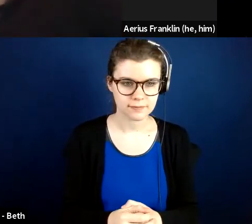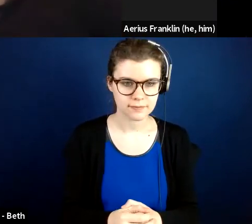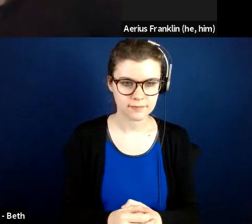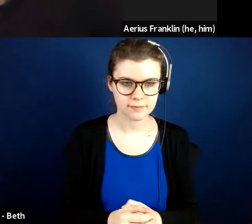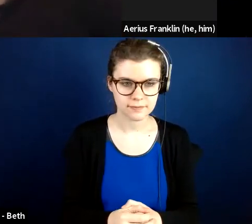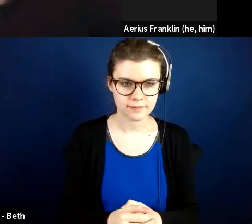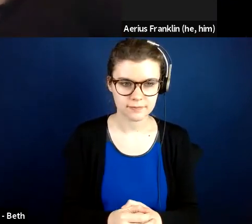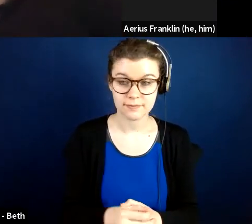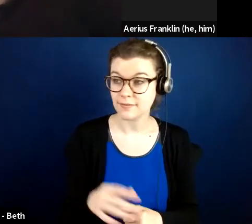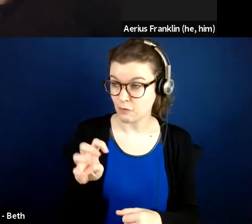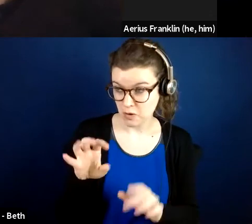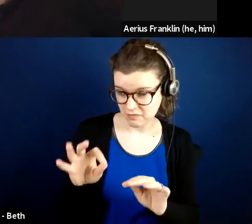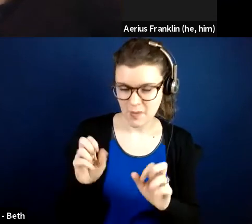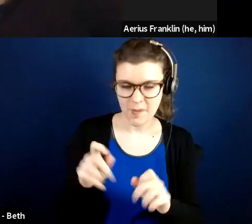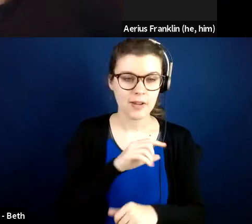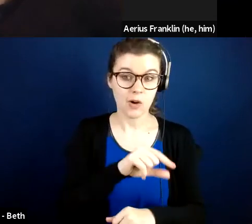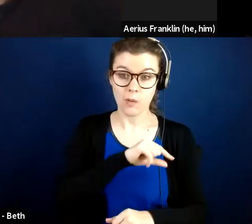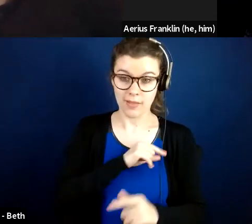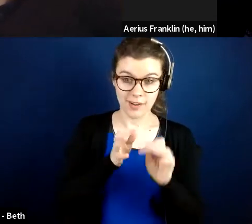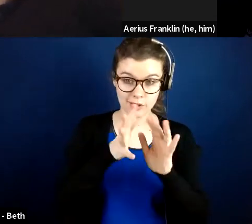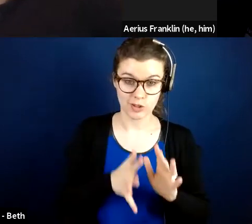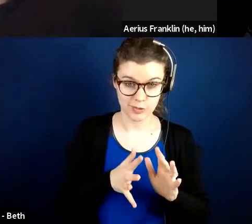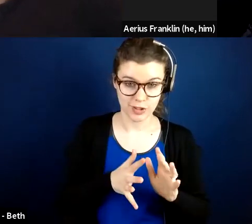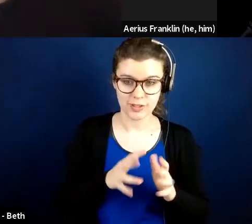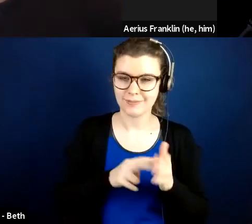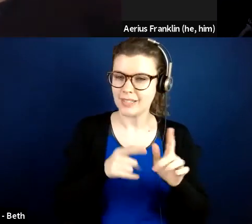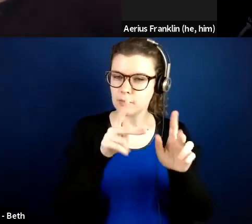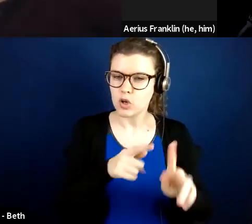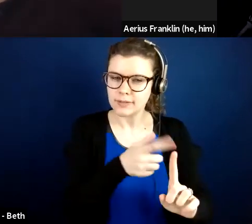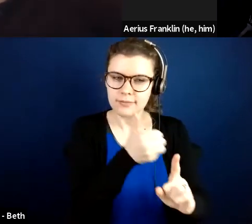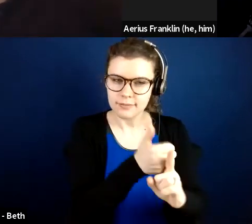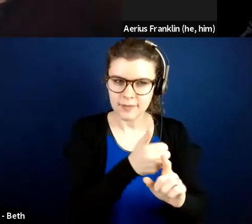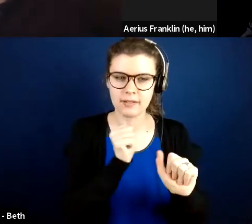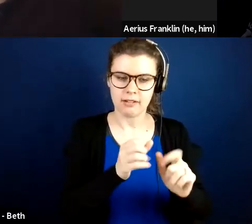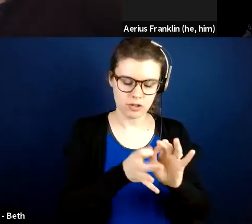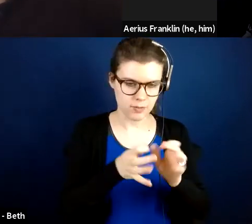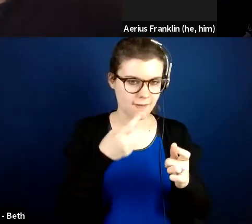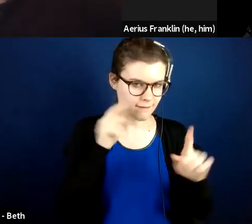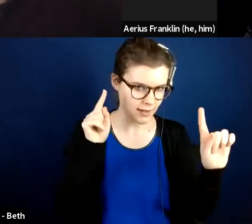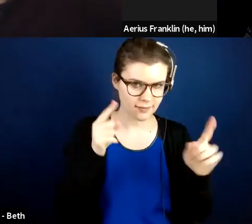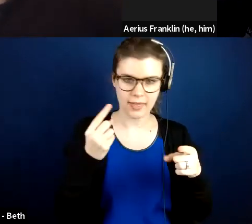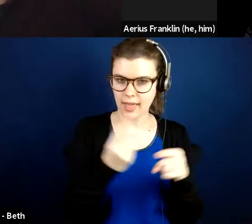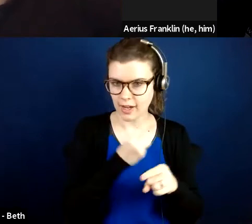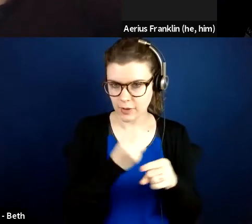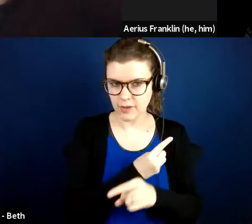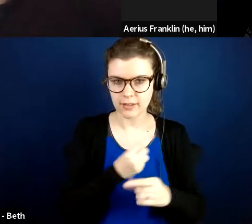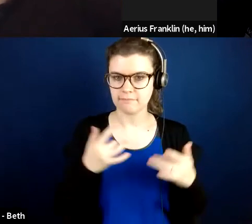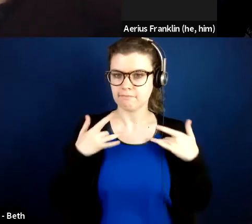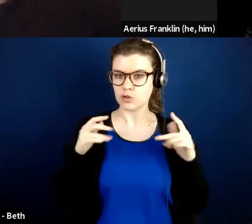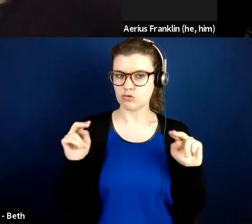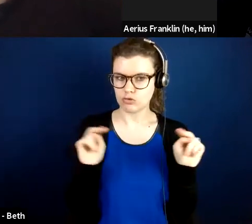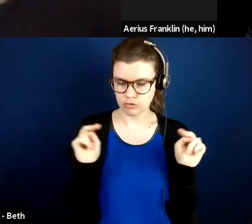For 400. A qualified interpreter is one who is able to interpret effectively, accurately,